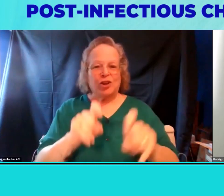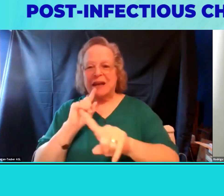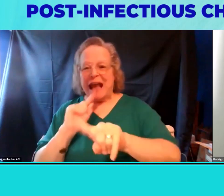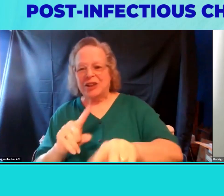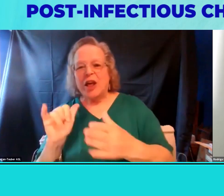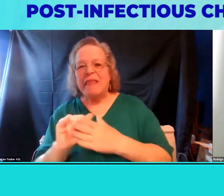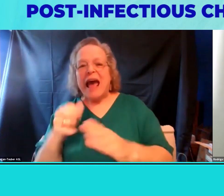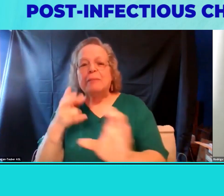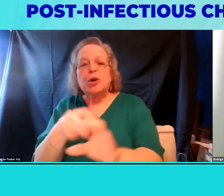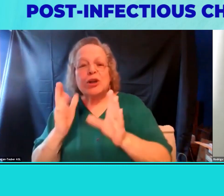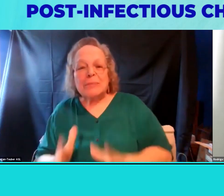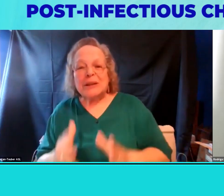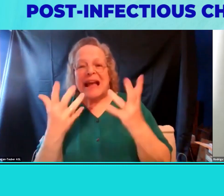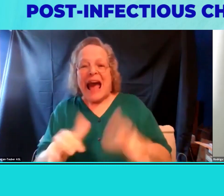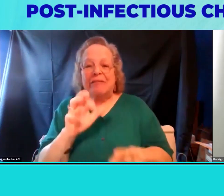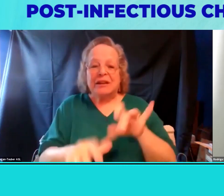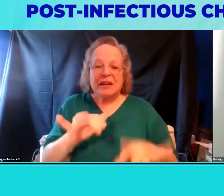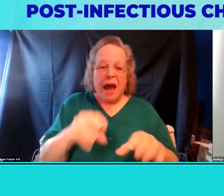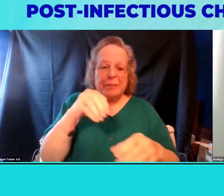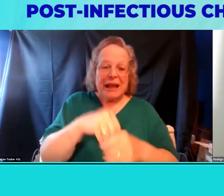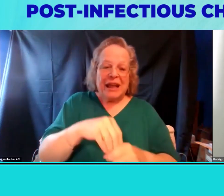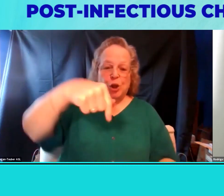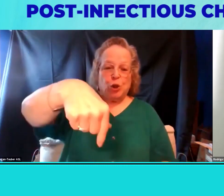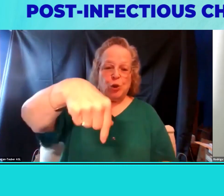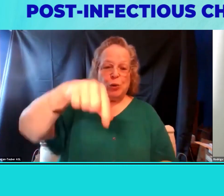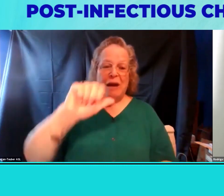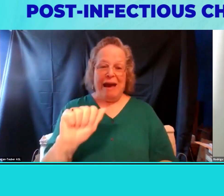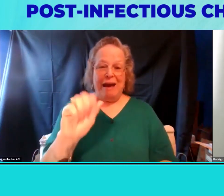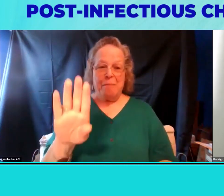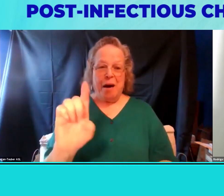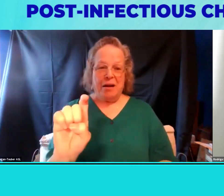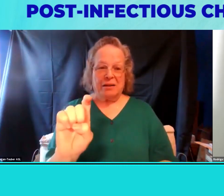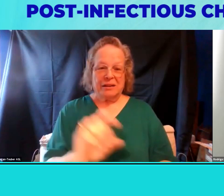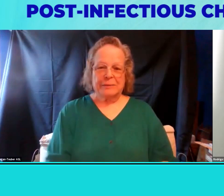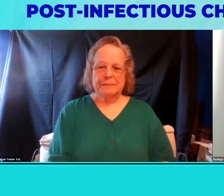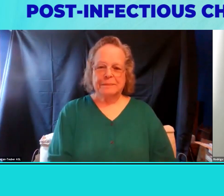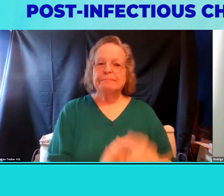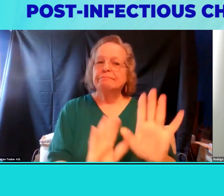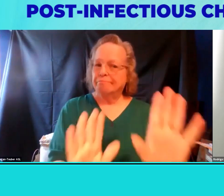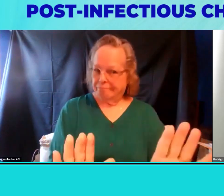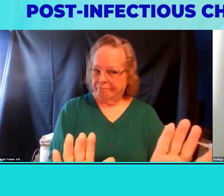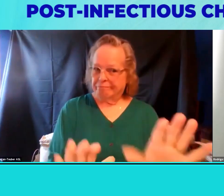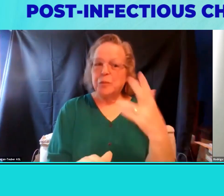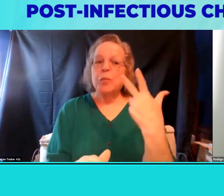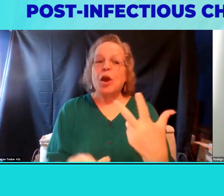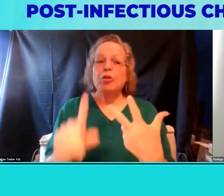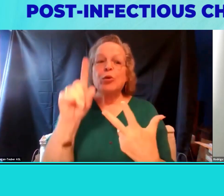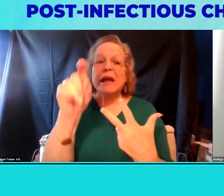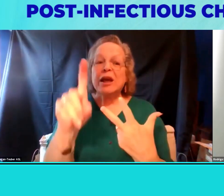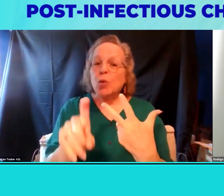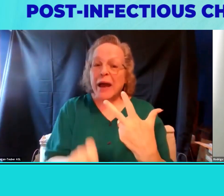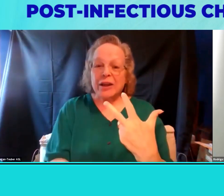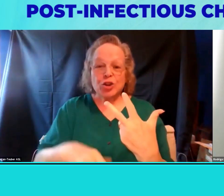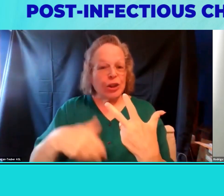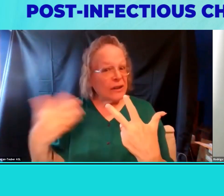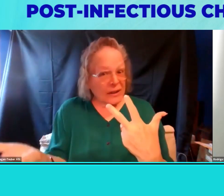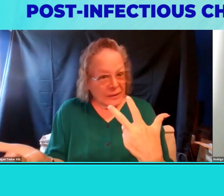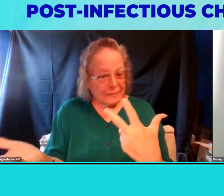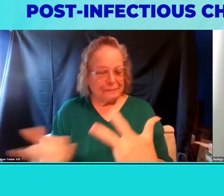participants have typed into the Q&A box during the presentations. Now, the 3 questions we have for the panelists